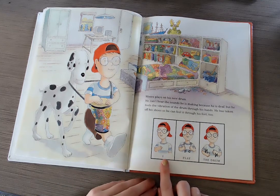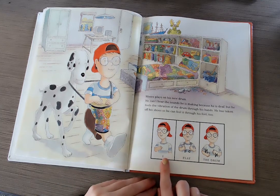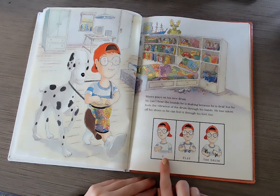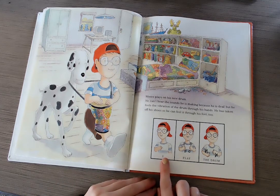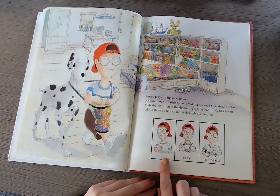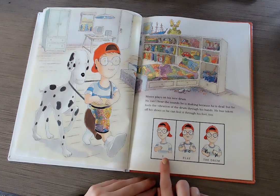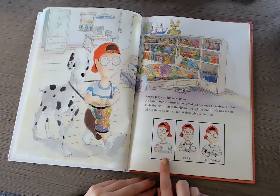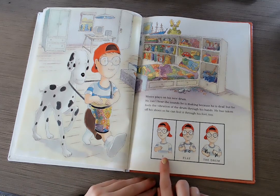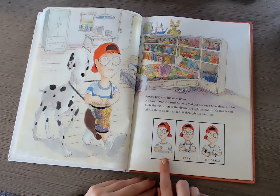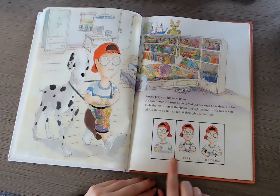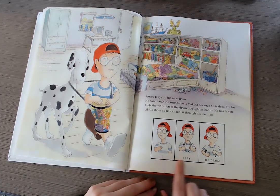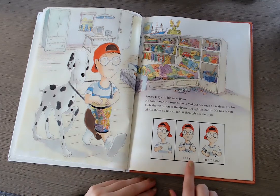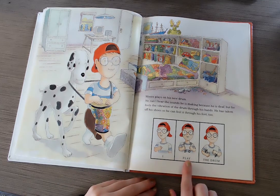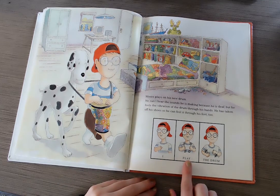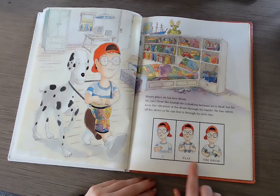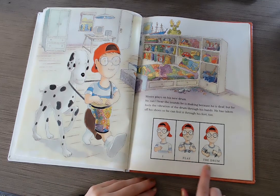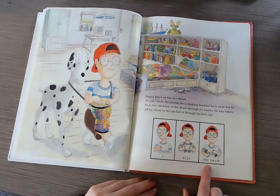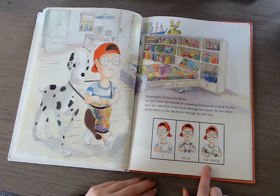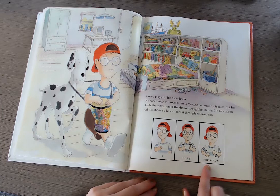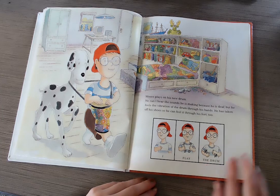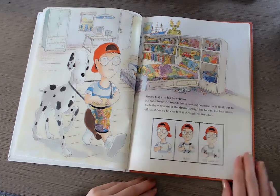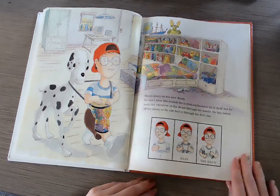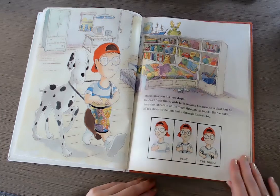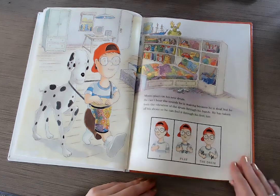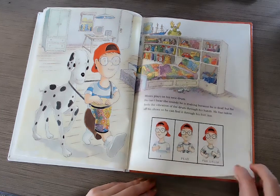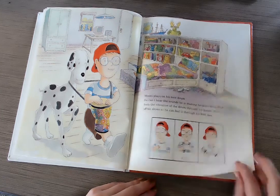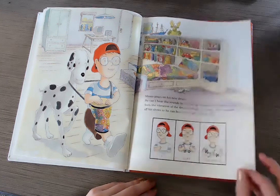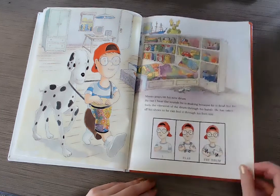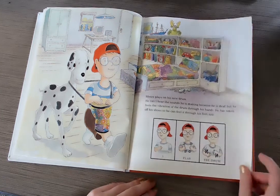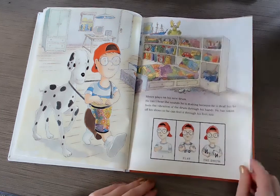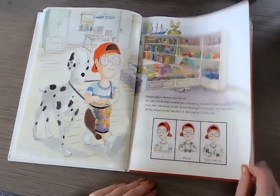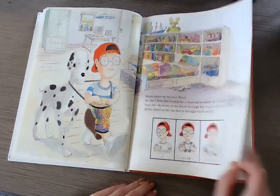to sign, I play the drum.